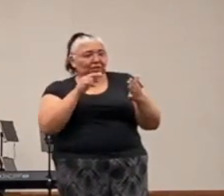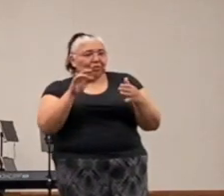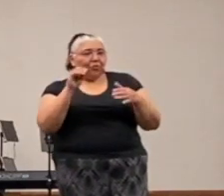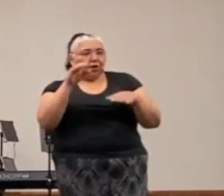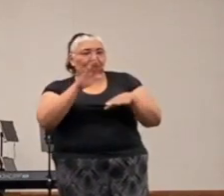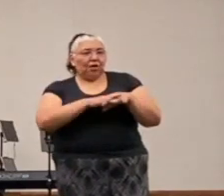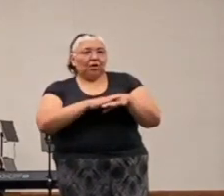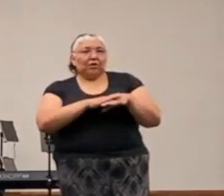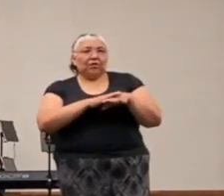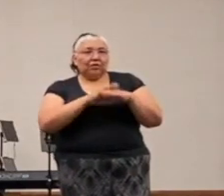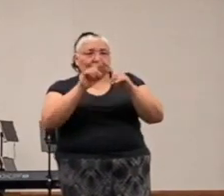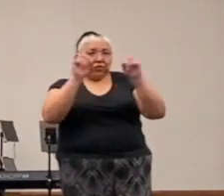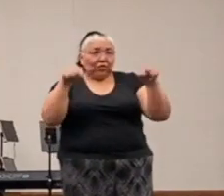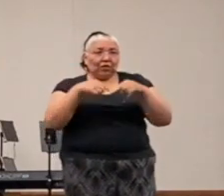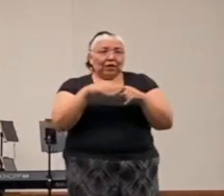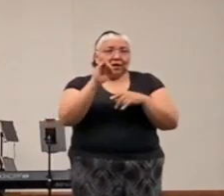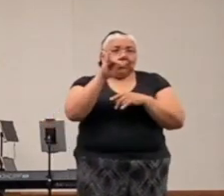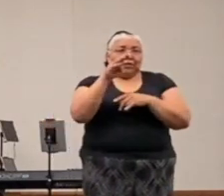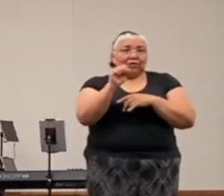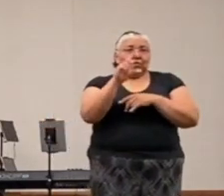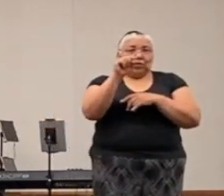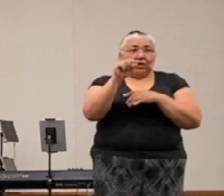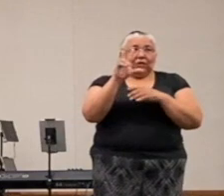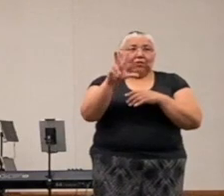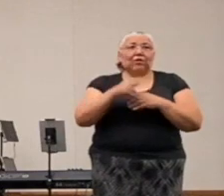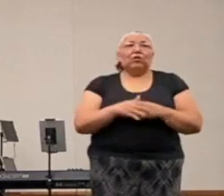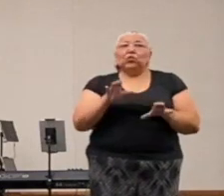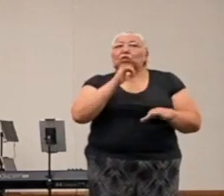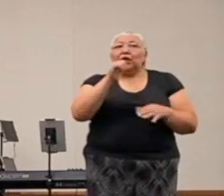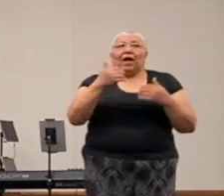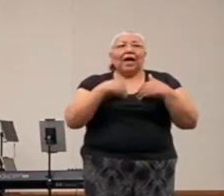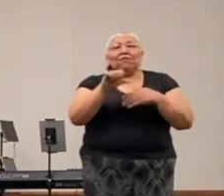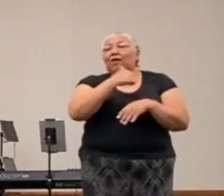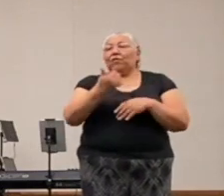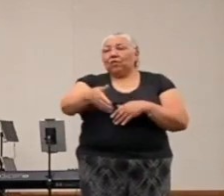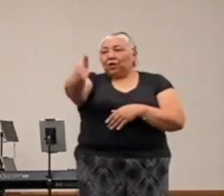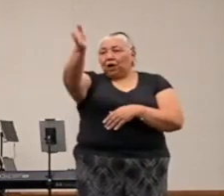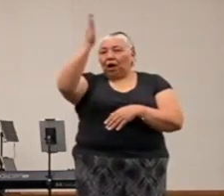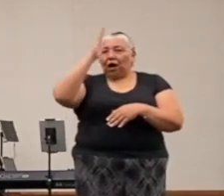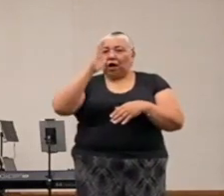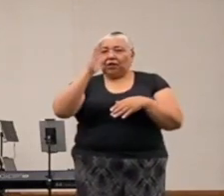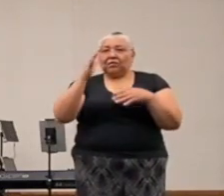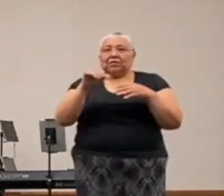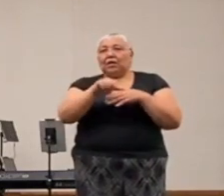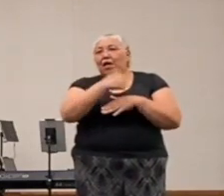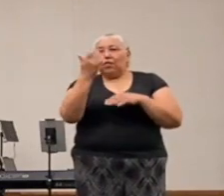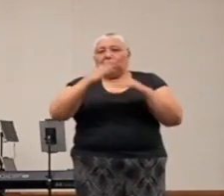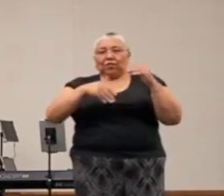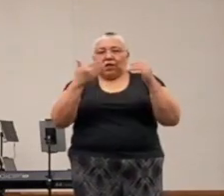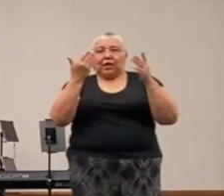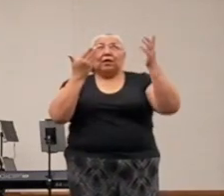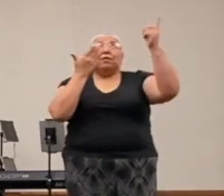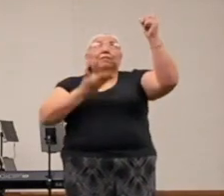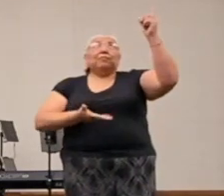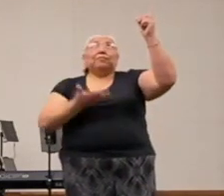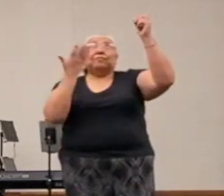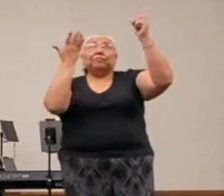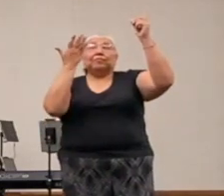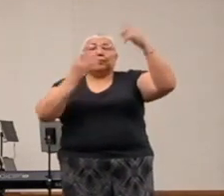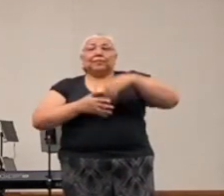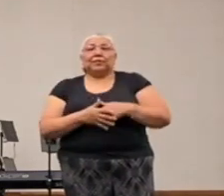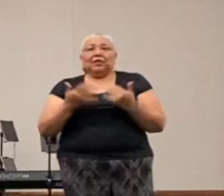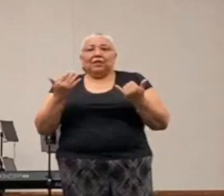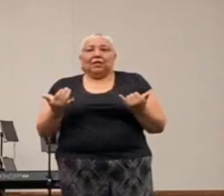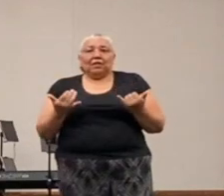screen. Exodus 20, verse 3 says this. Do not have other gods besides me. This